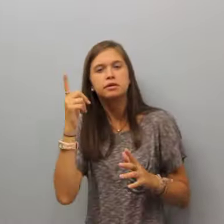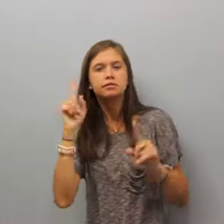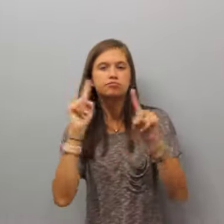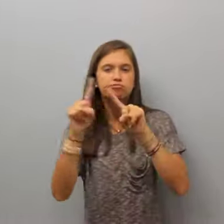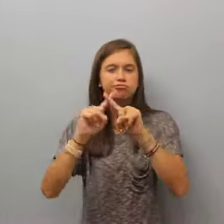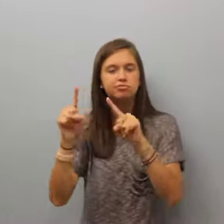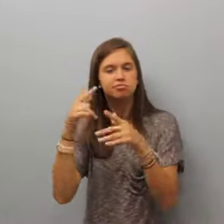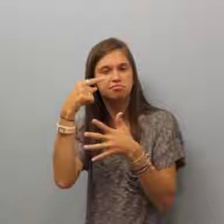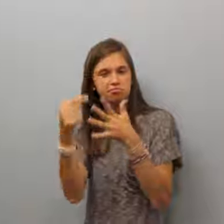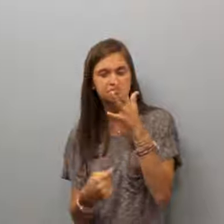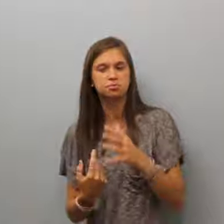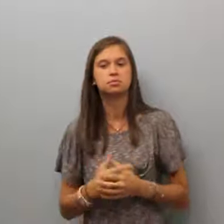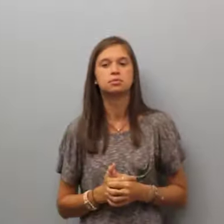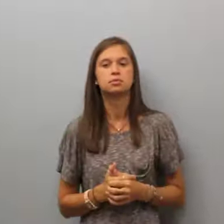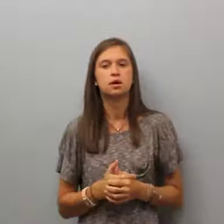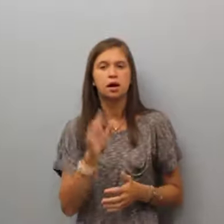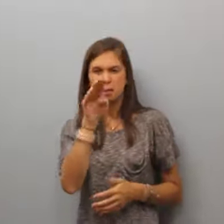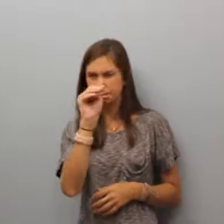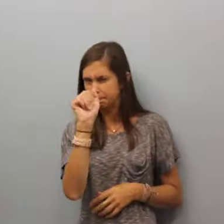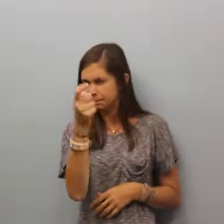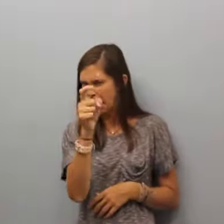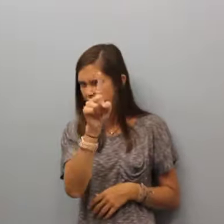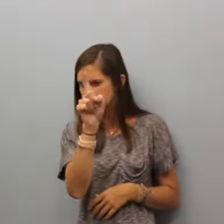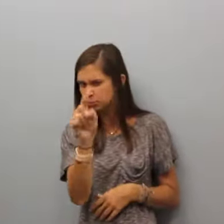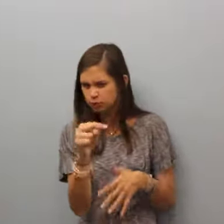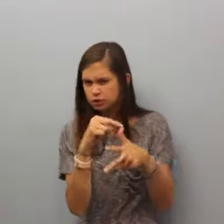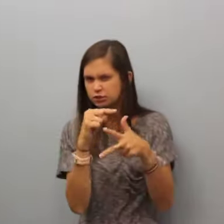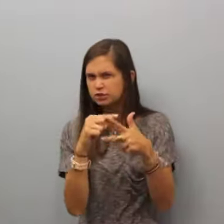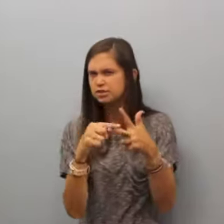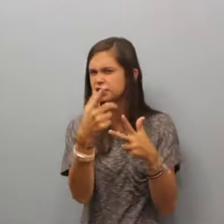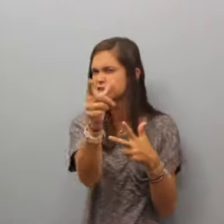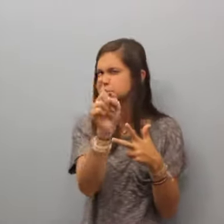I do go to some basketball events and I see people there.